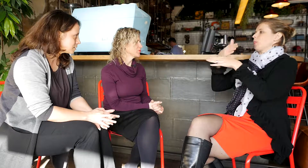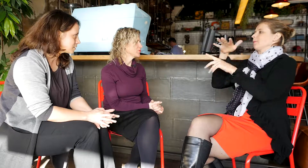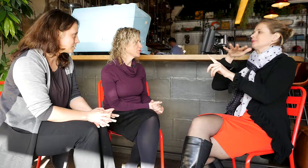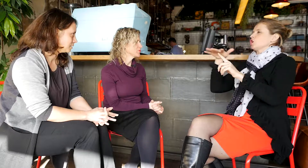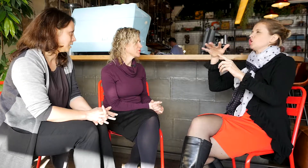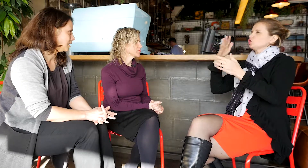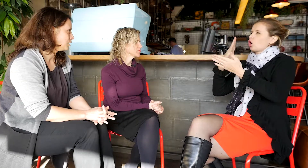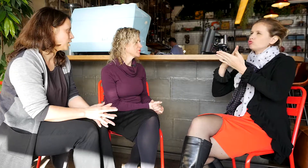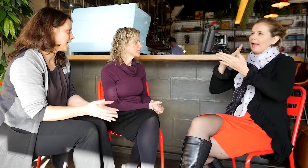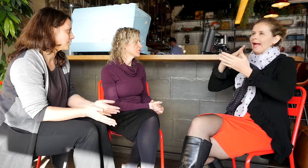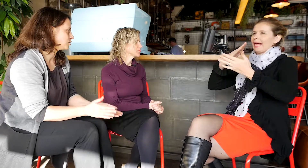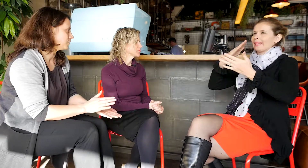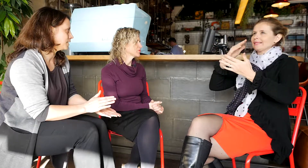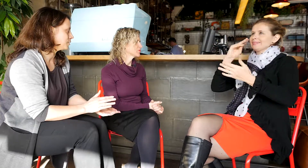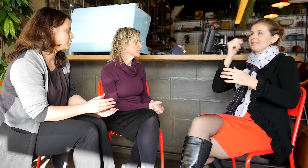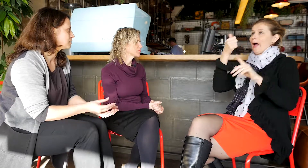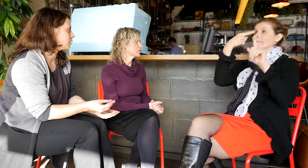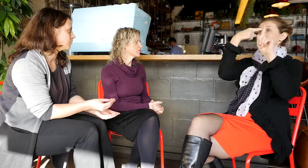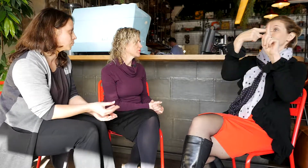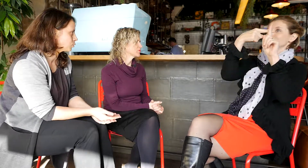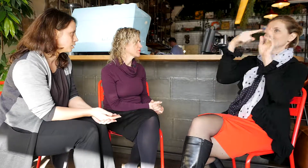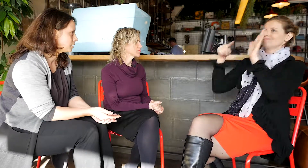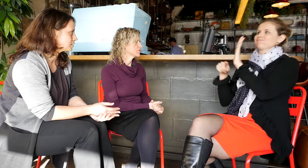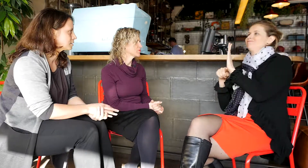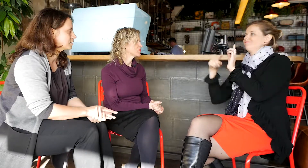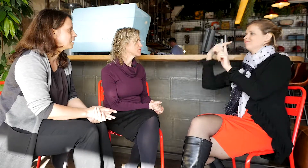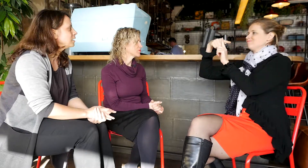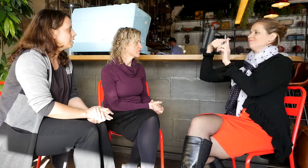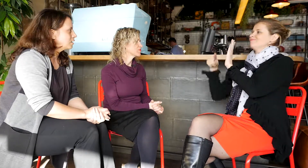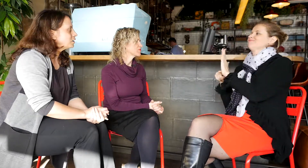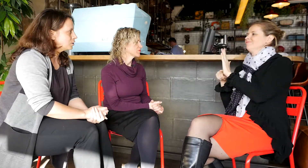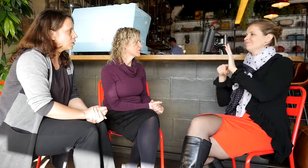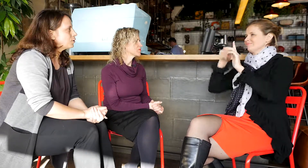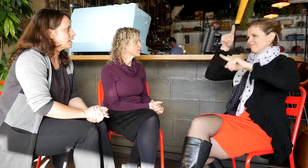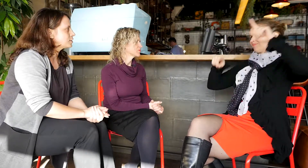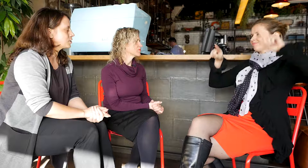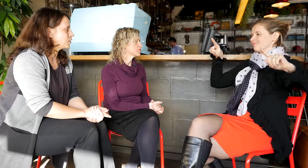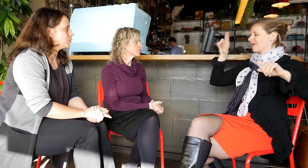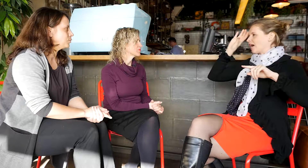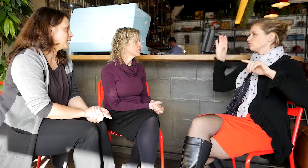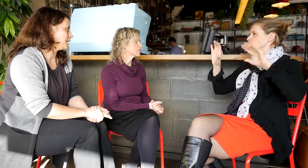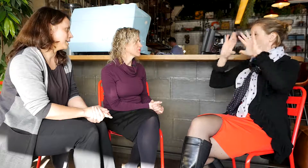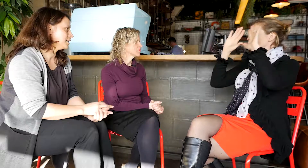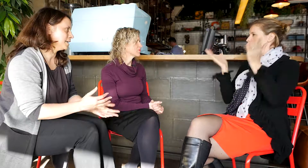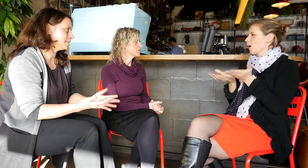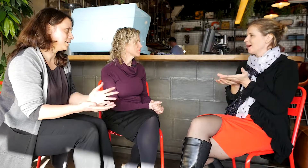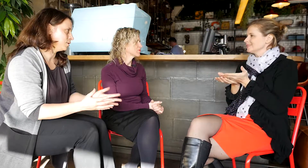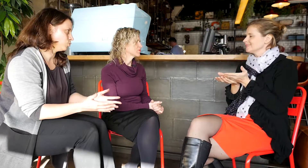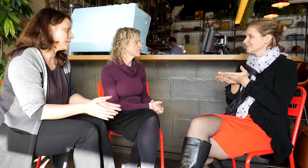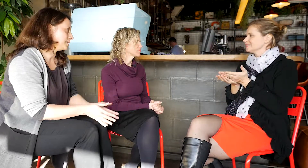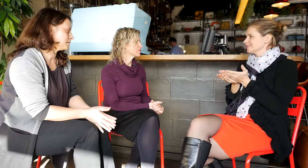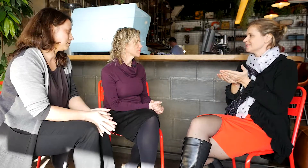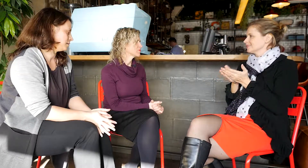Employment, it covers off areas of employment, and so it really does